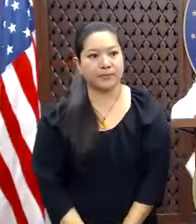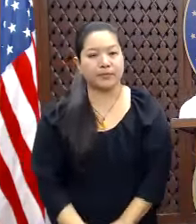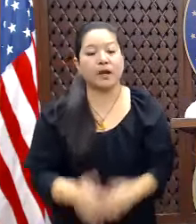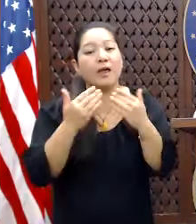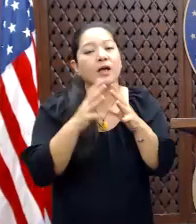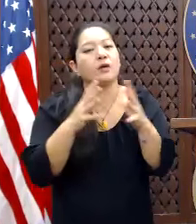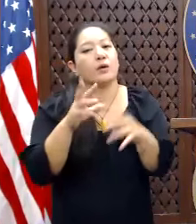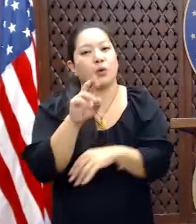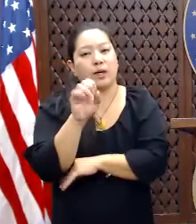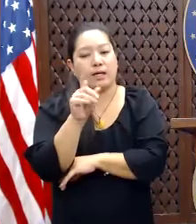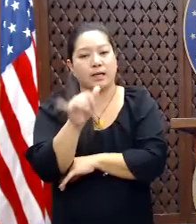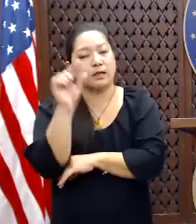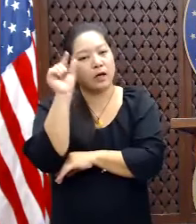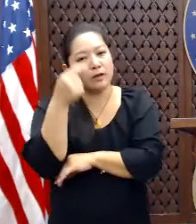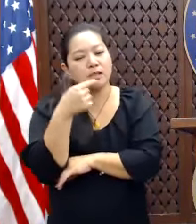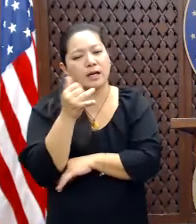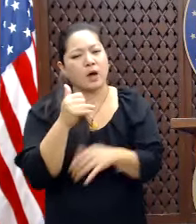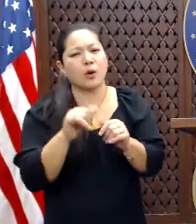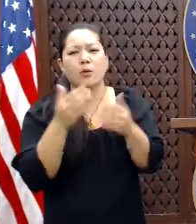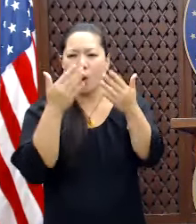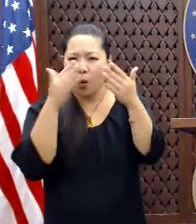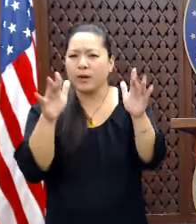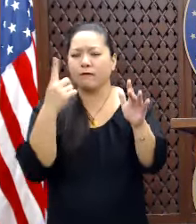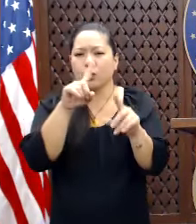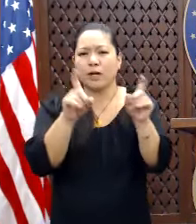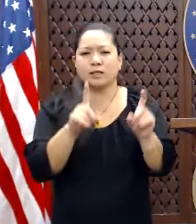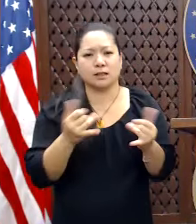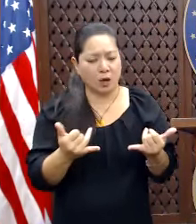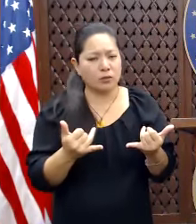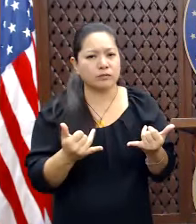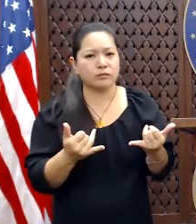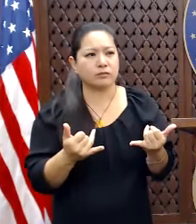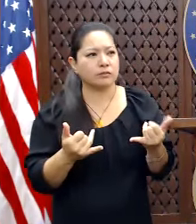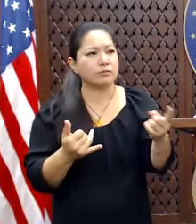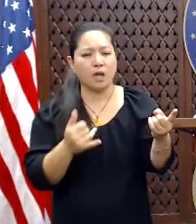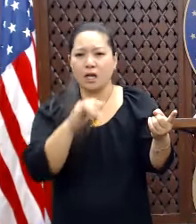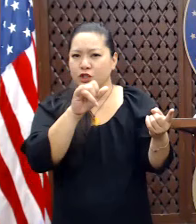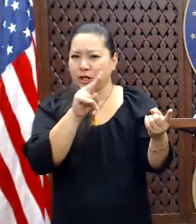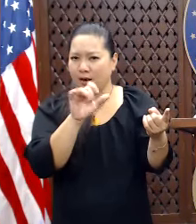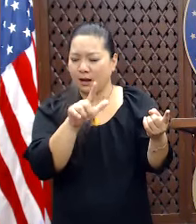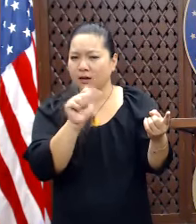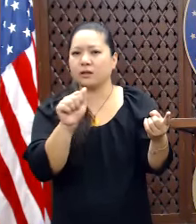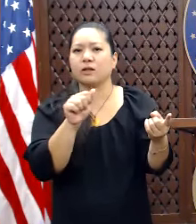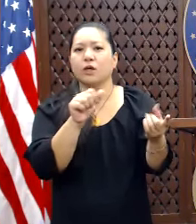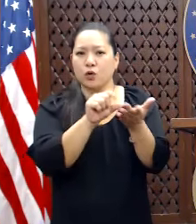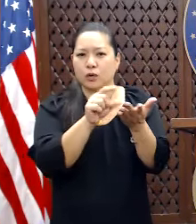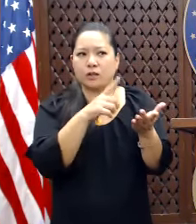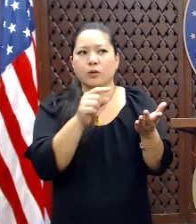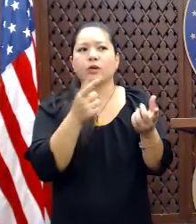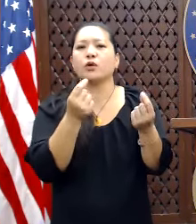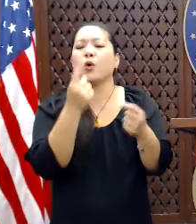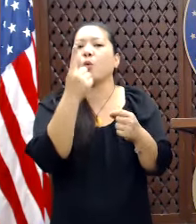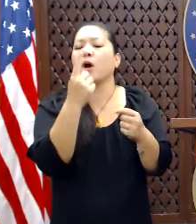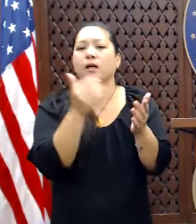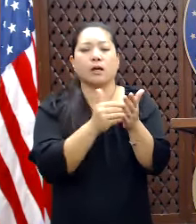Thank you, Ricky. We're open for questions now. And I just like to remind everybody, again, we're gonna do this for one round.